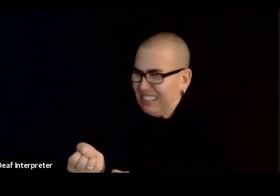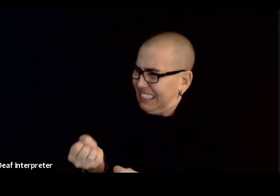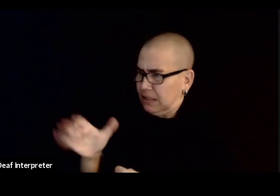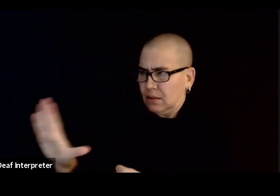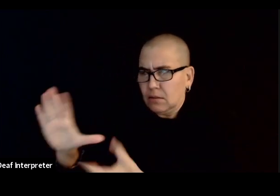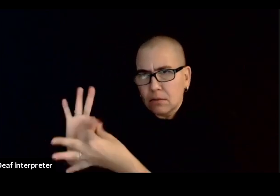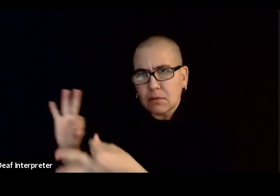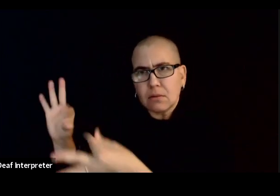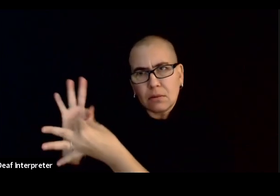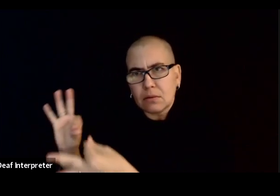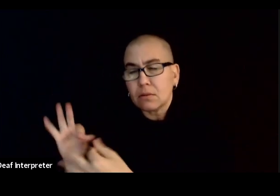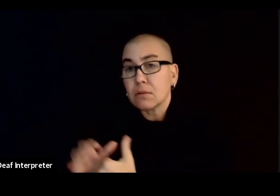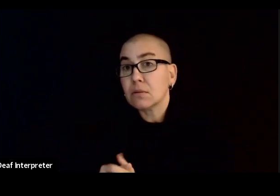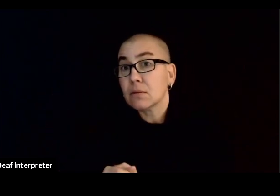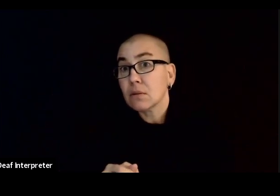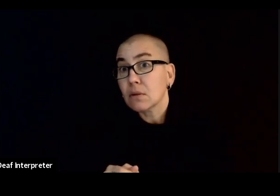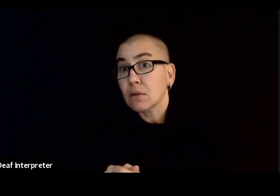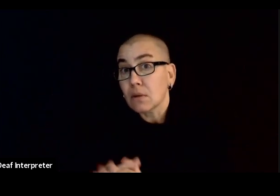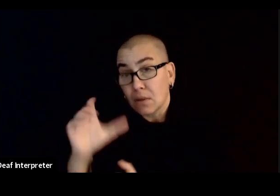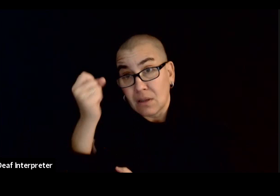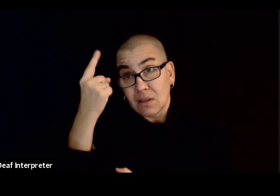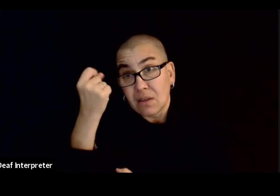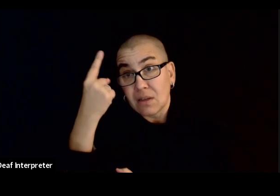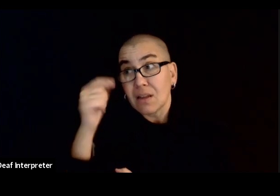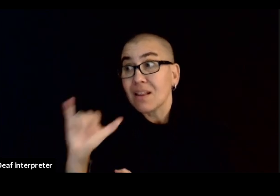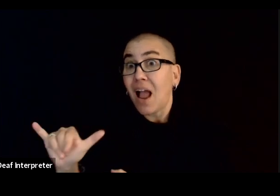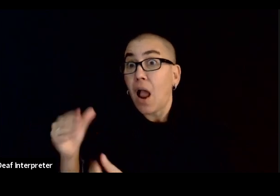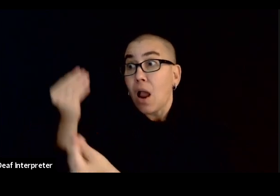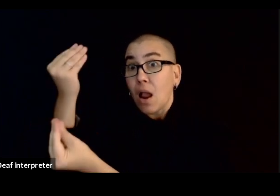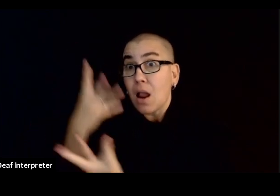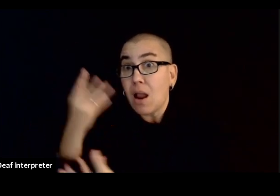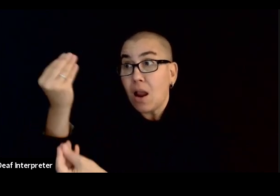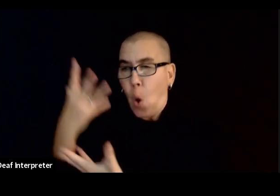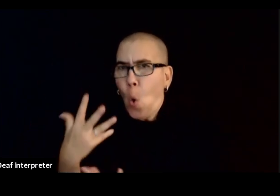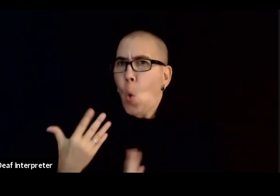enough that the CDC decided to pull their teams.